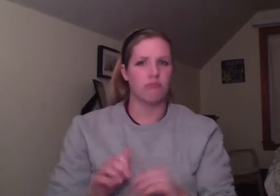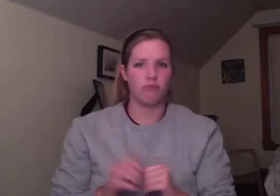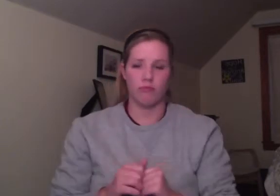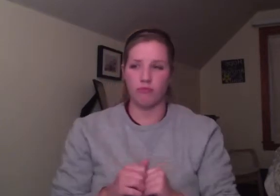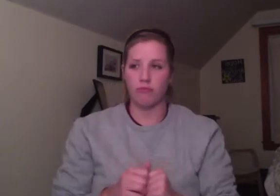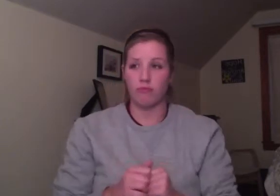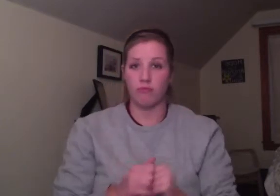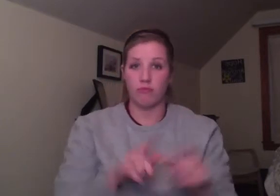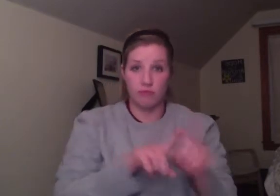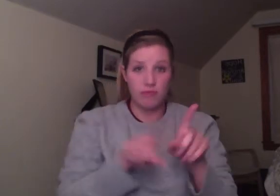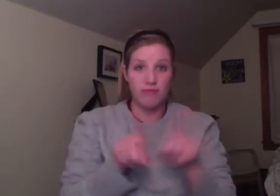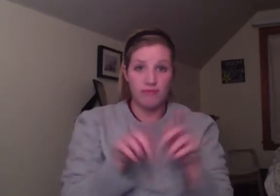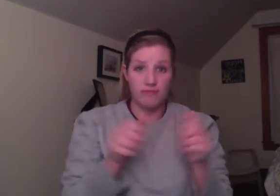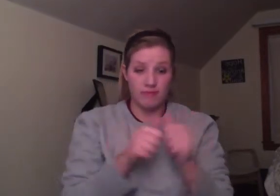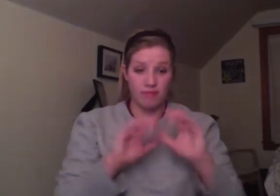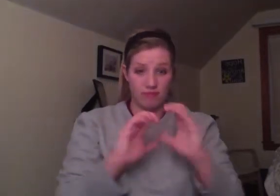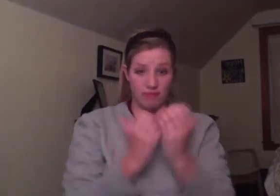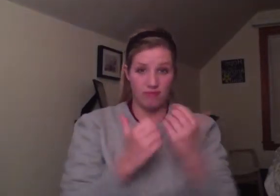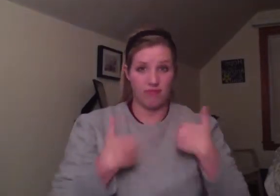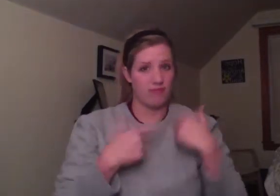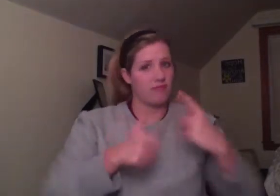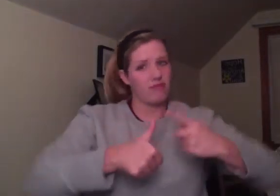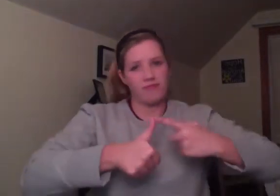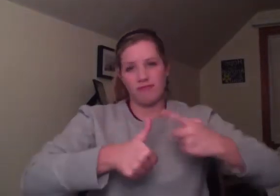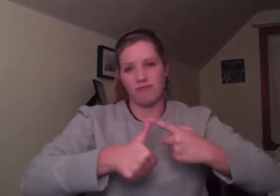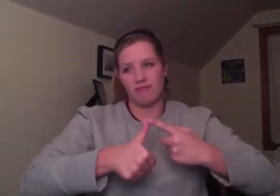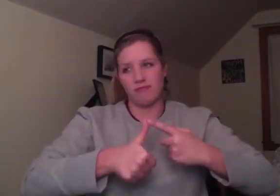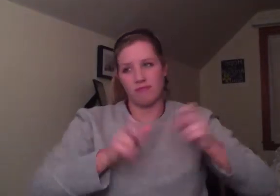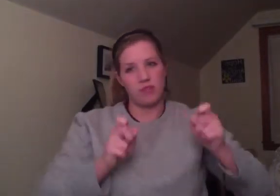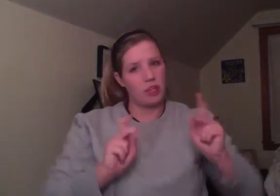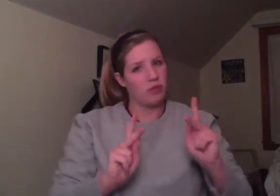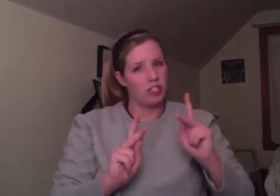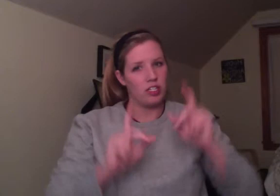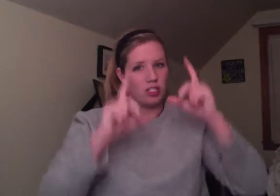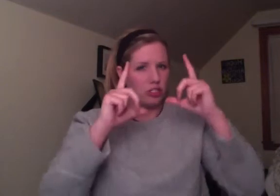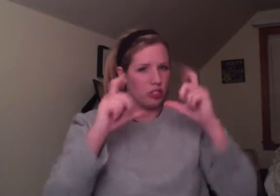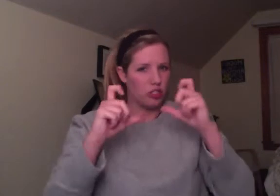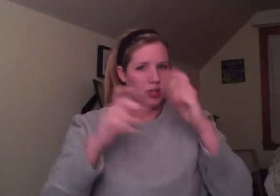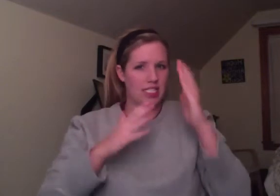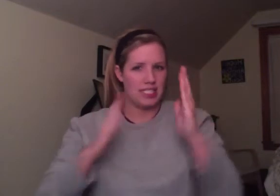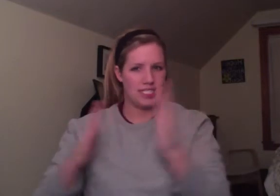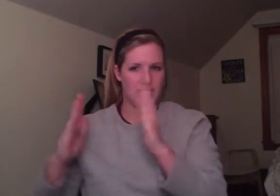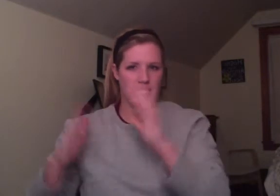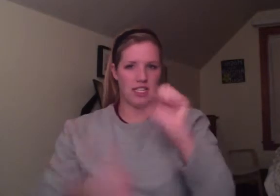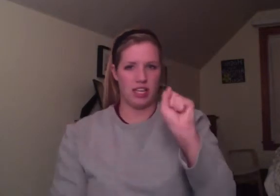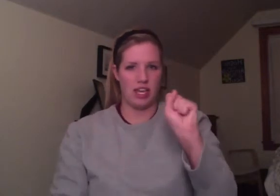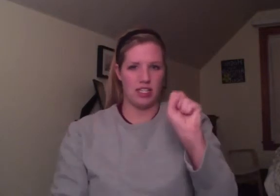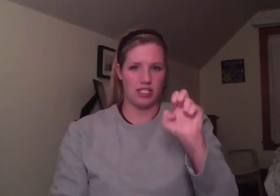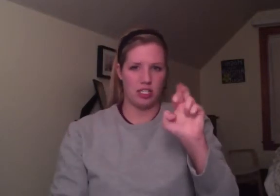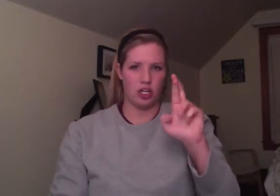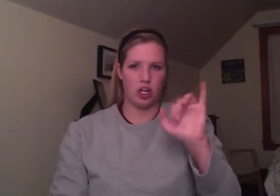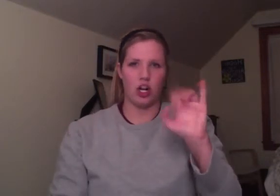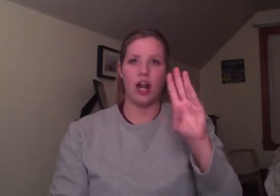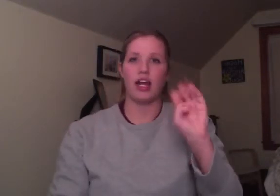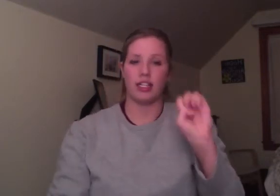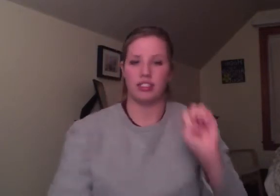Also, during that class, I had my first chance to shoot a series. And I shot a series titled Down the Backstreets. And